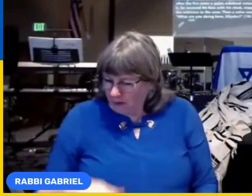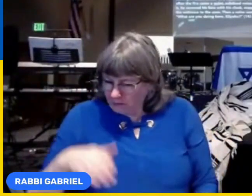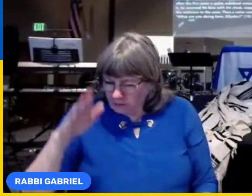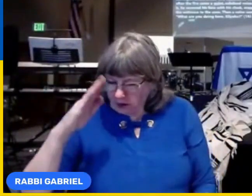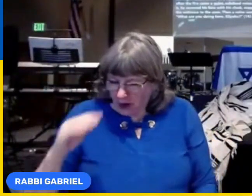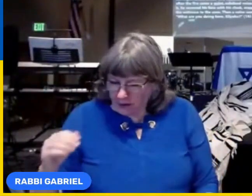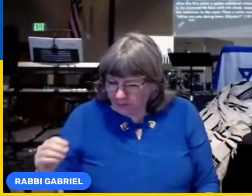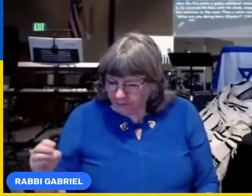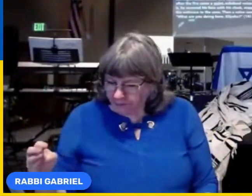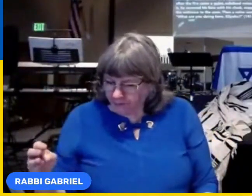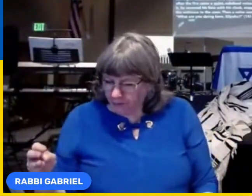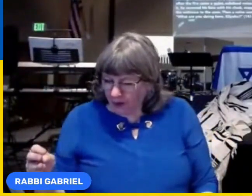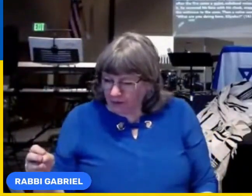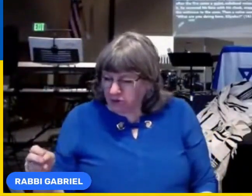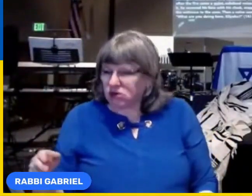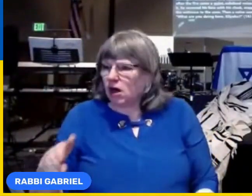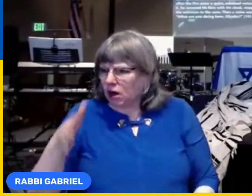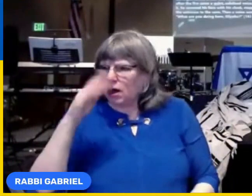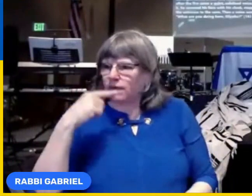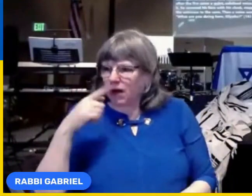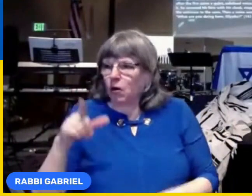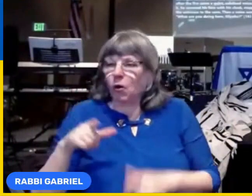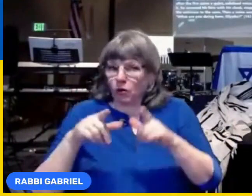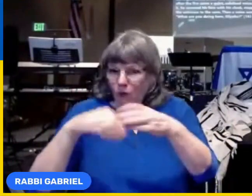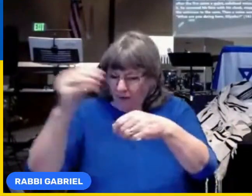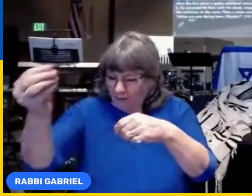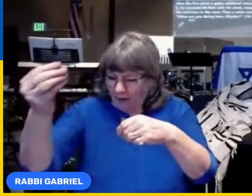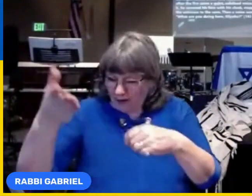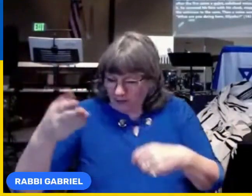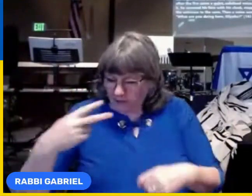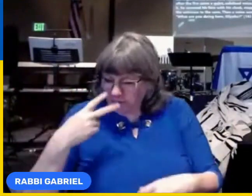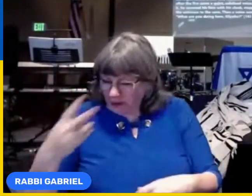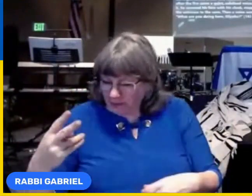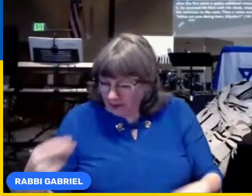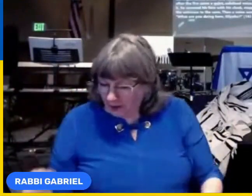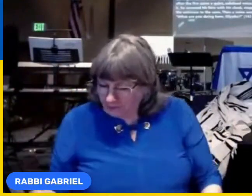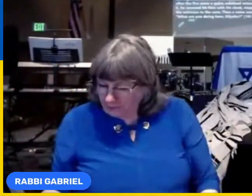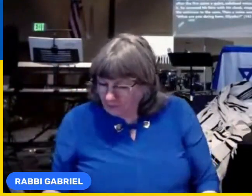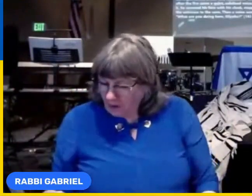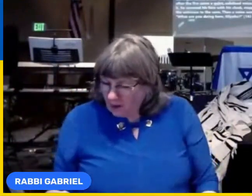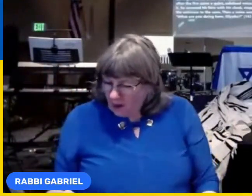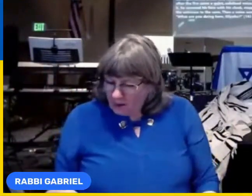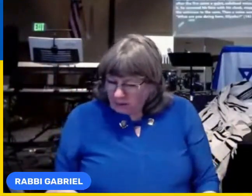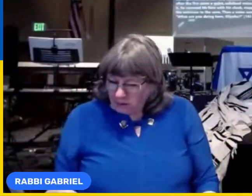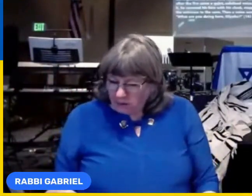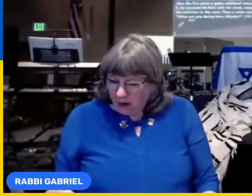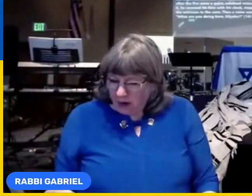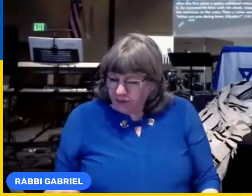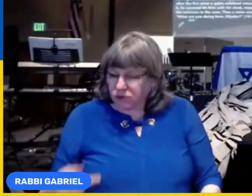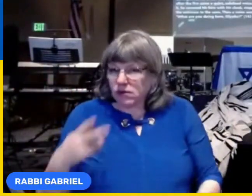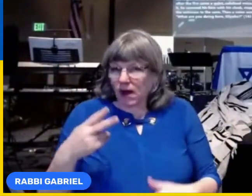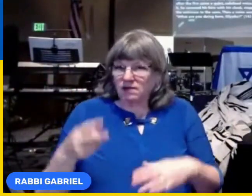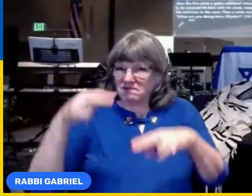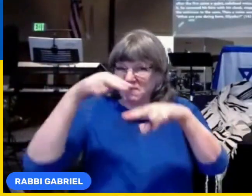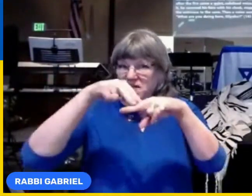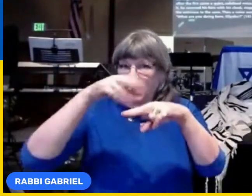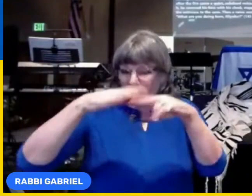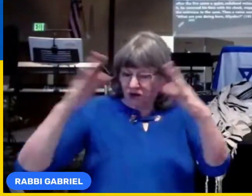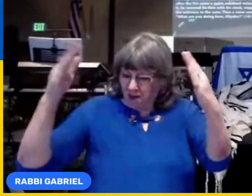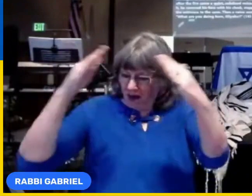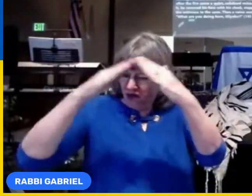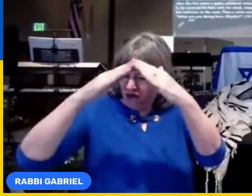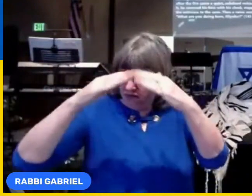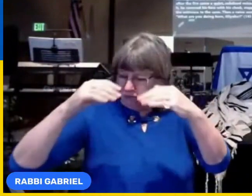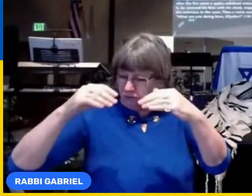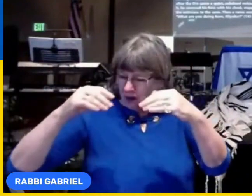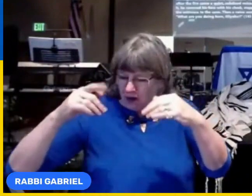past. A mighty blast of wind tore the mountains apart and broke the rocks in pieces before Adonai. But